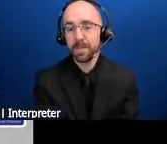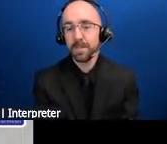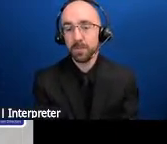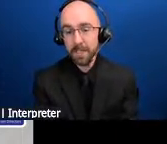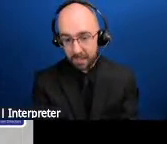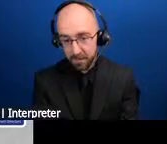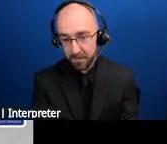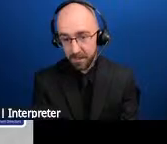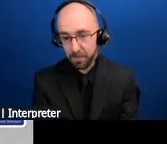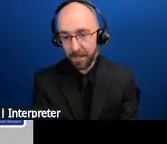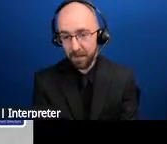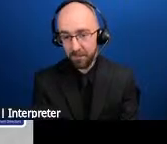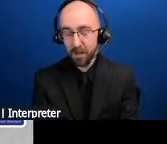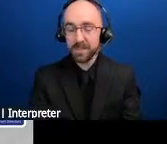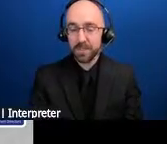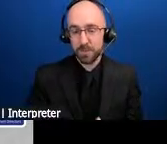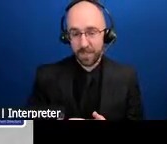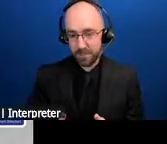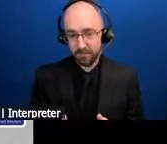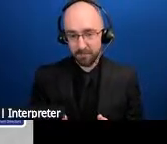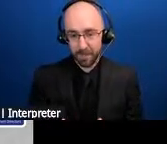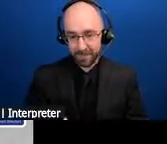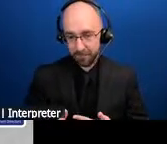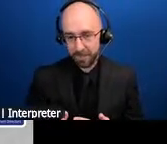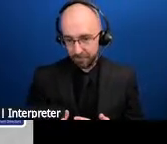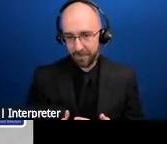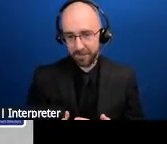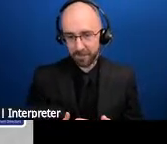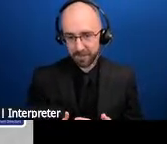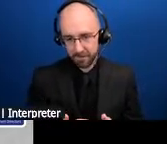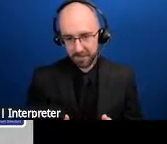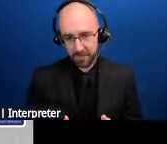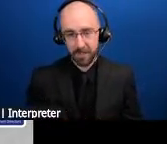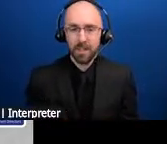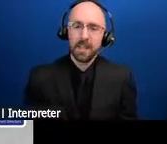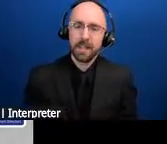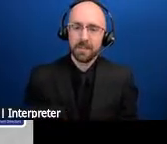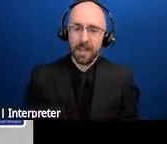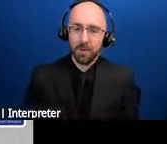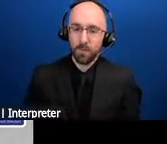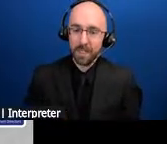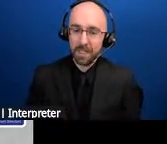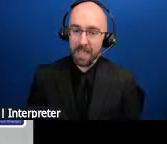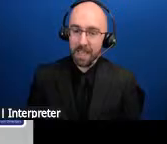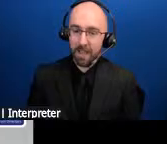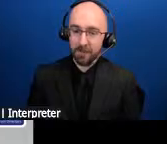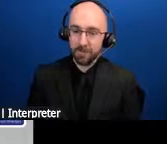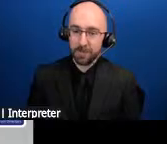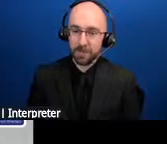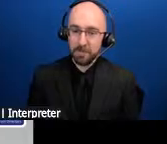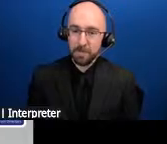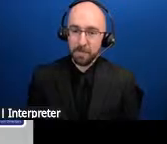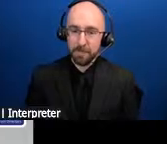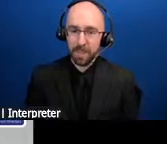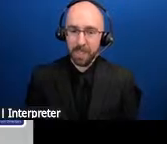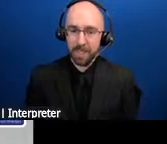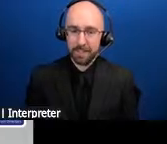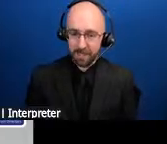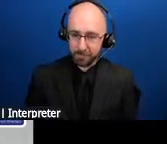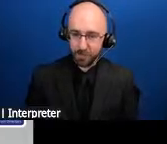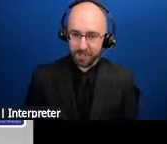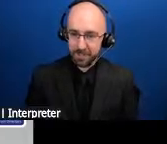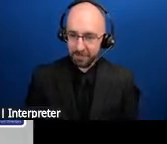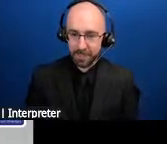So what's unique about our situation, what DEAFLEAD finds ourselves in, is that we have